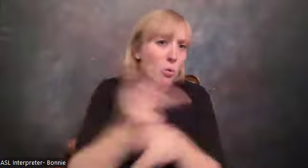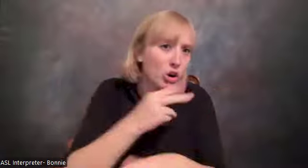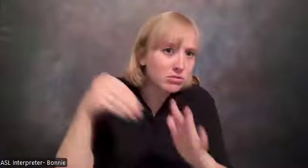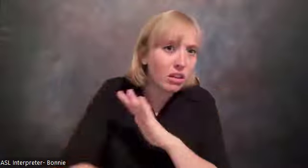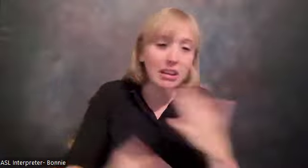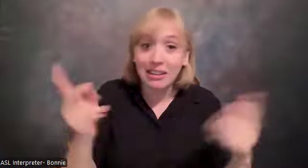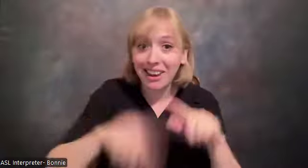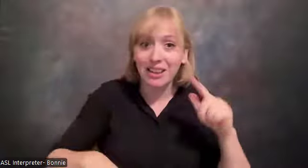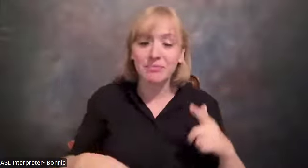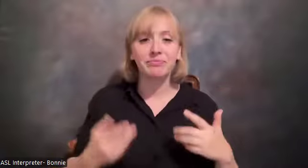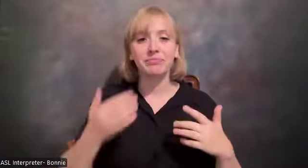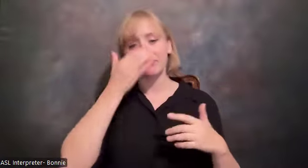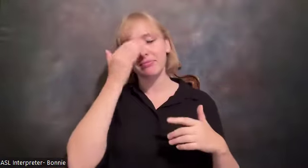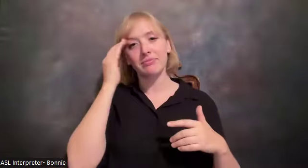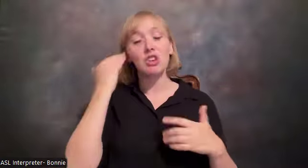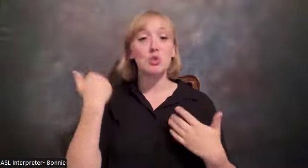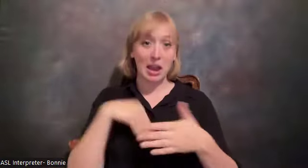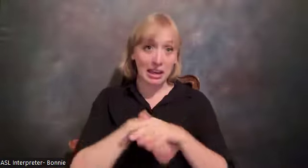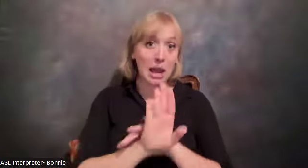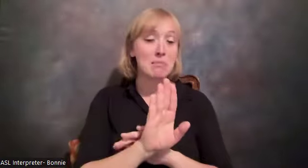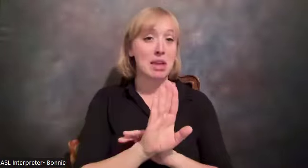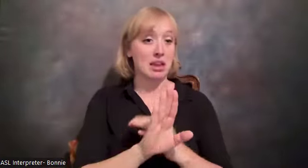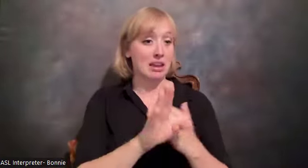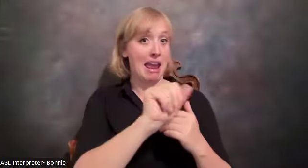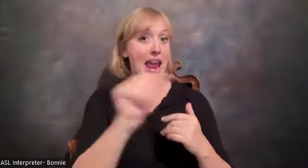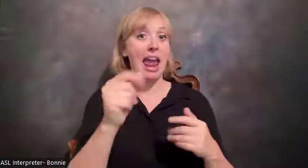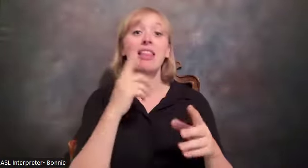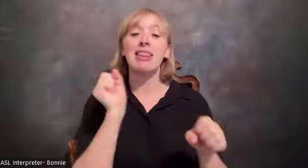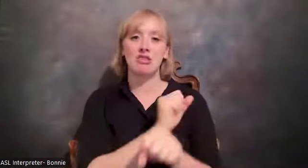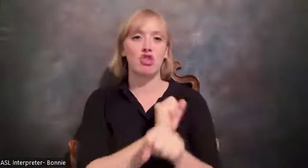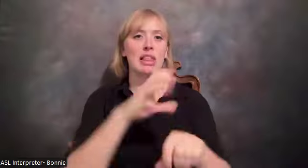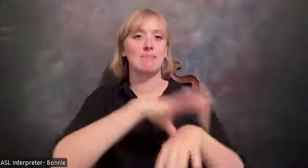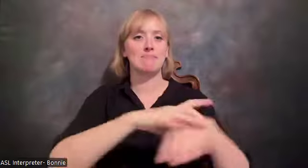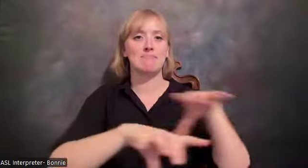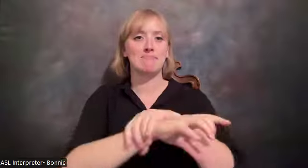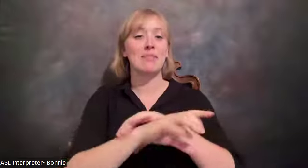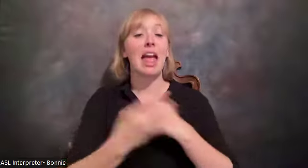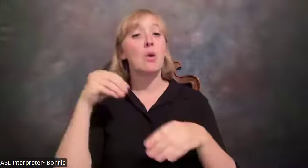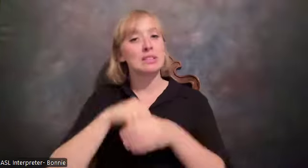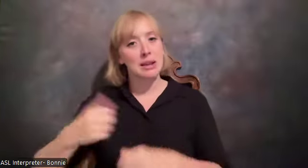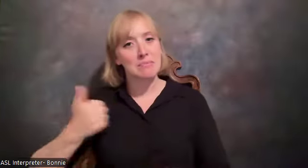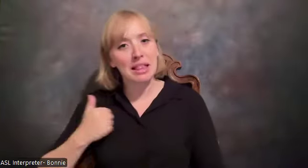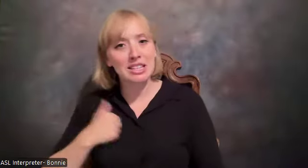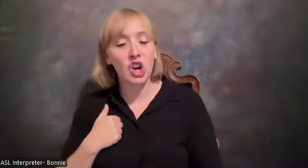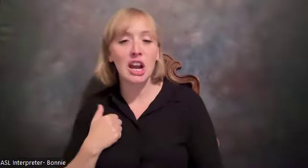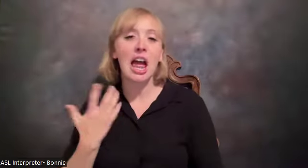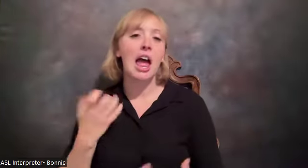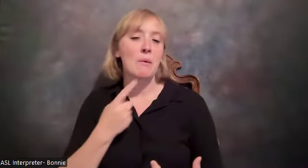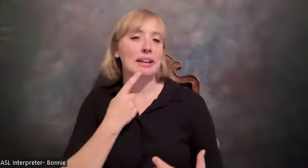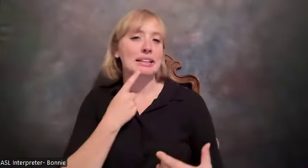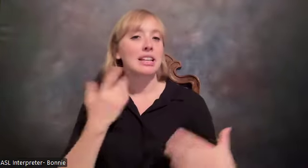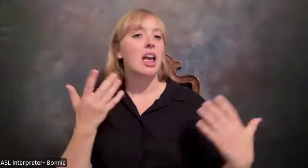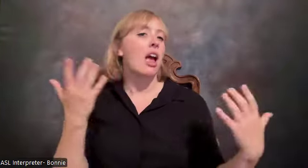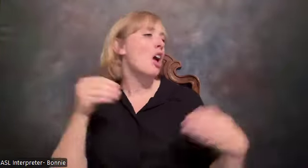So I arrived at Alcoholics Anonymous literally in handcuffs. I was in the military. I would love to tell you that I was in the